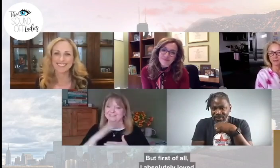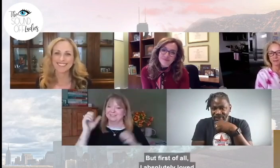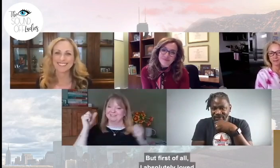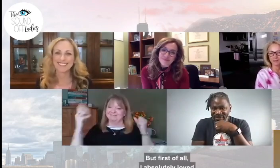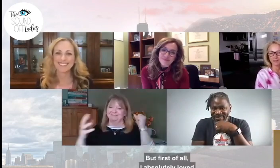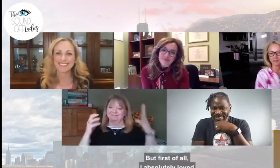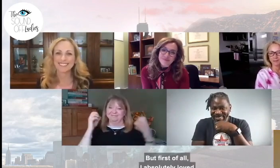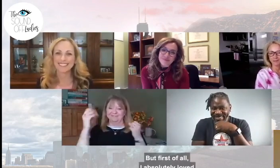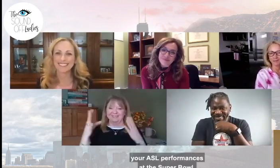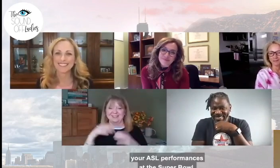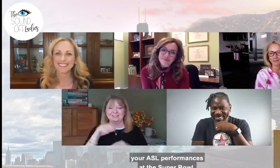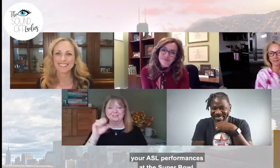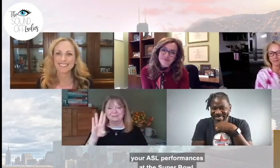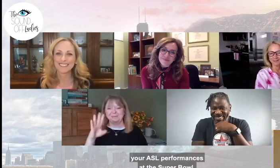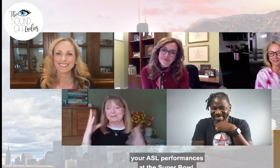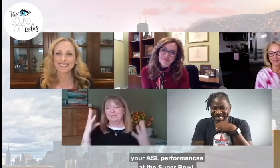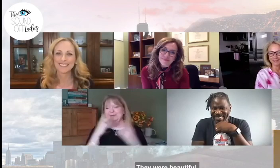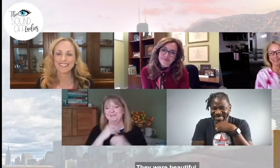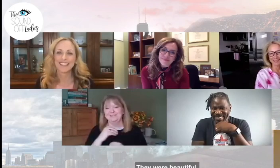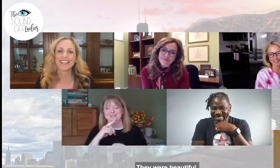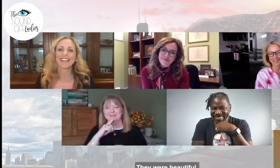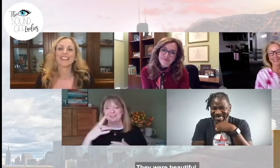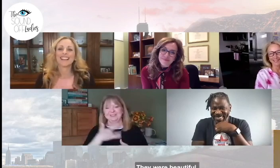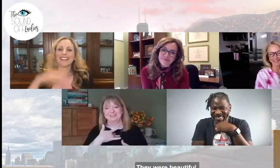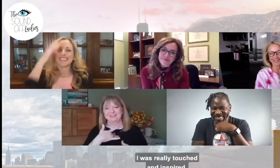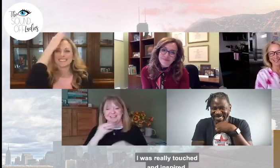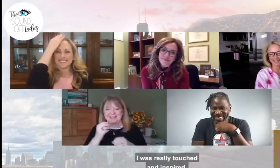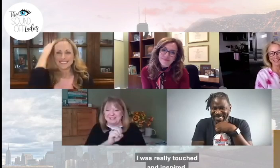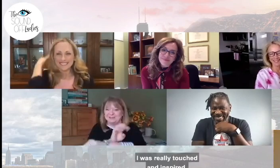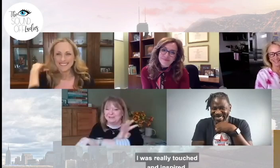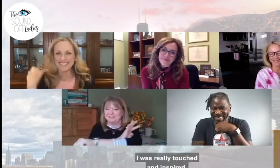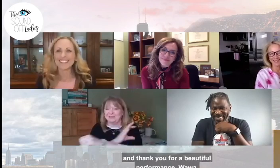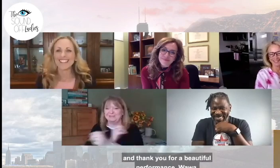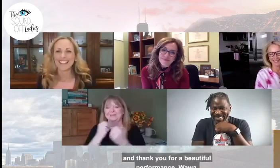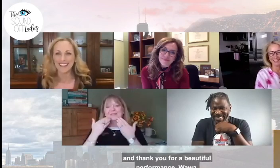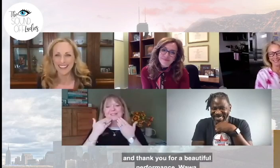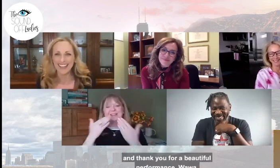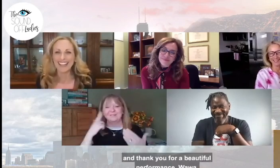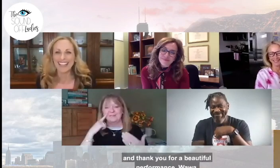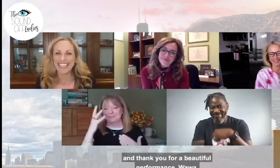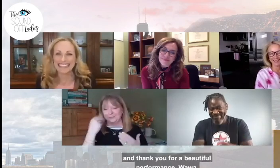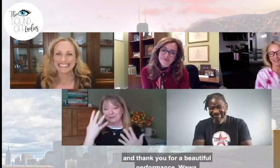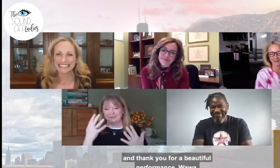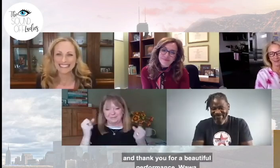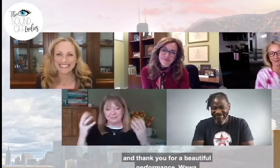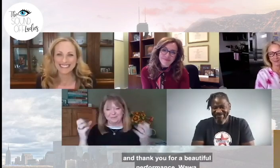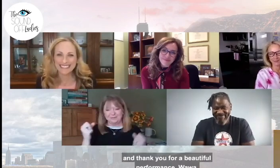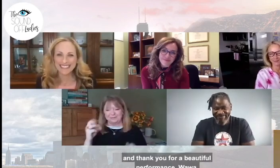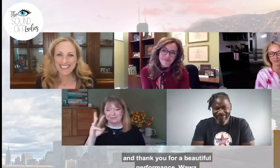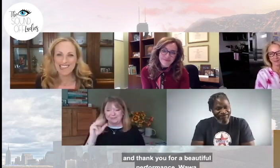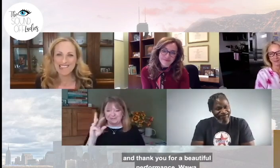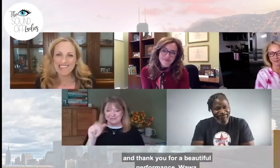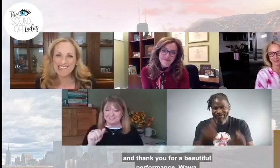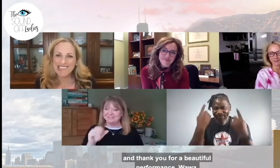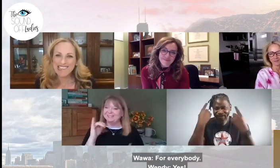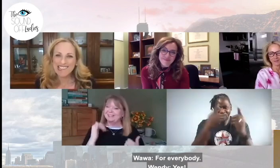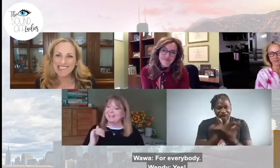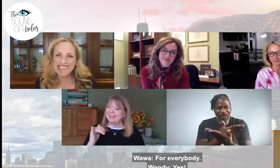I am curious, Wawa, but first I wanted to tell you how amazing your performance was at the Super Bowl. It was extremely beautiful,